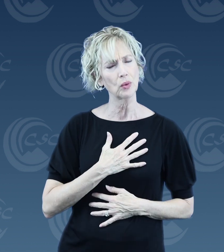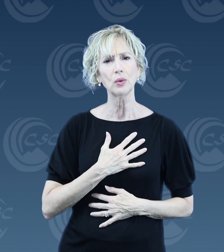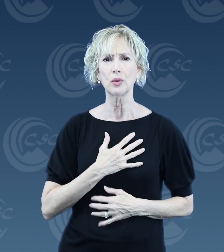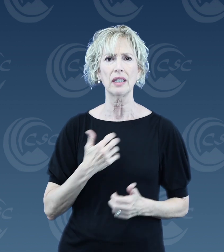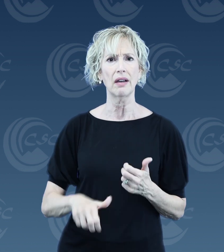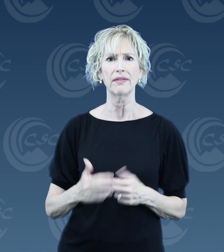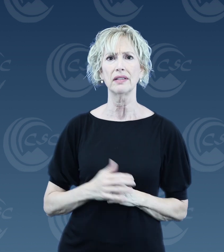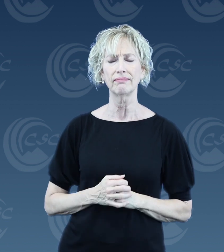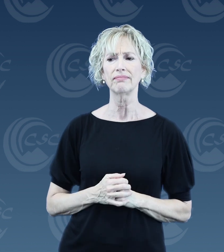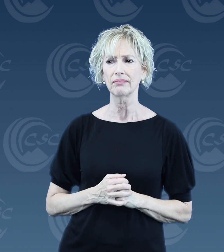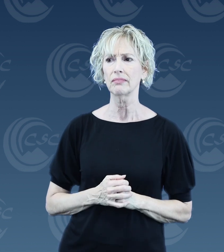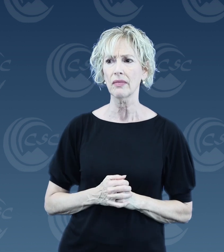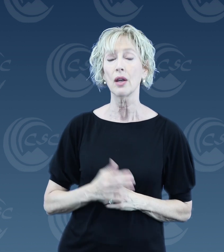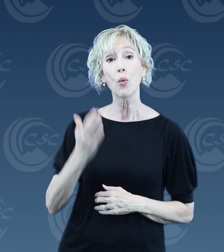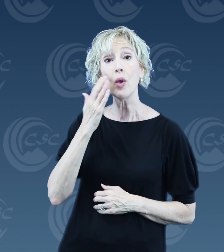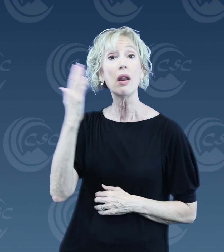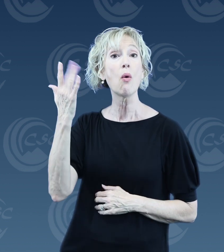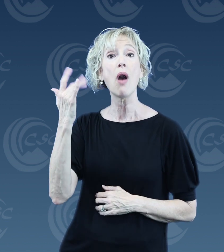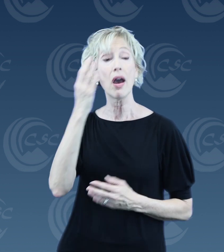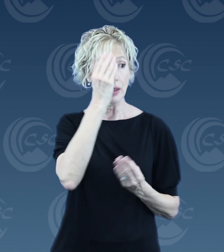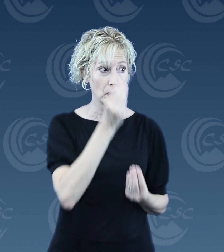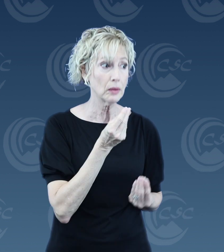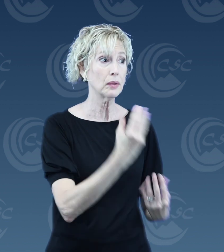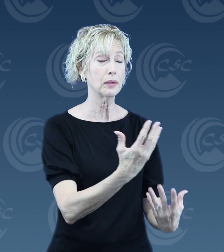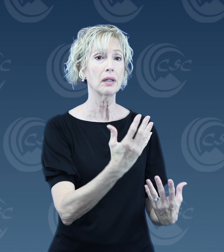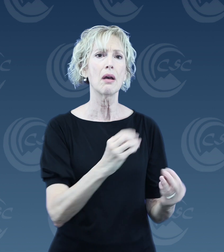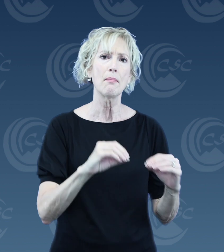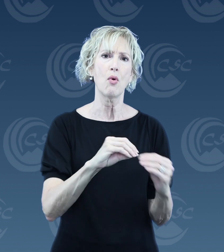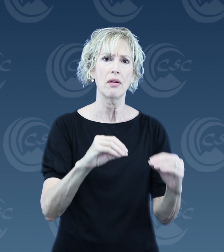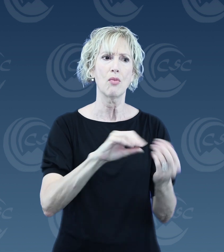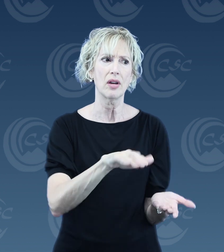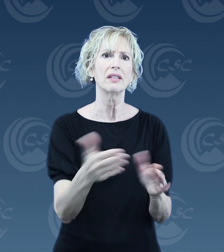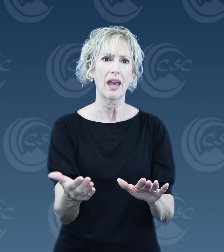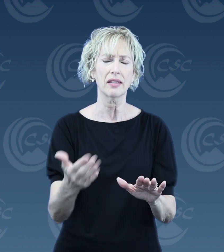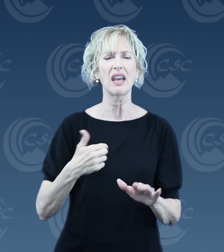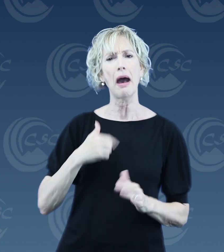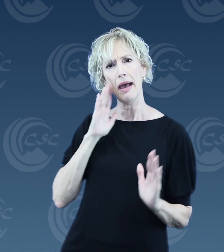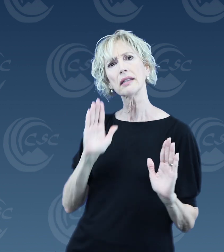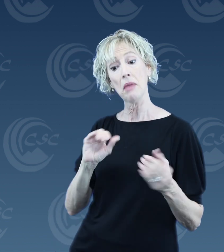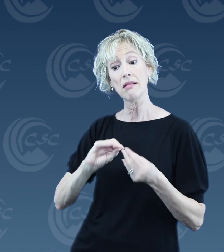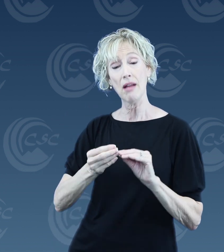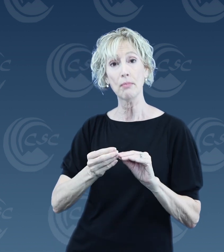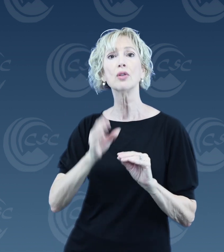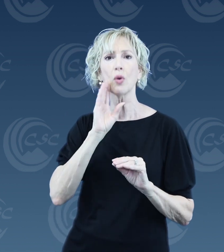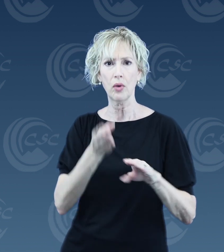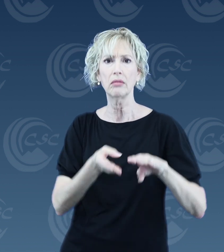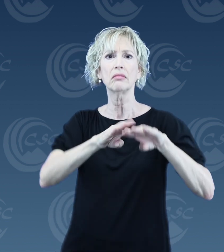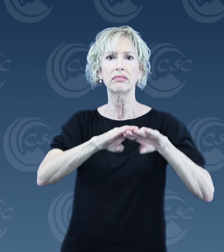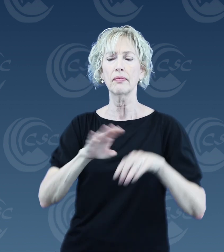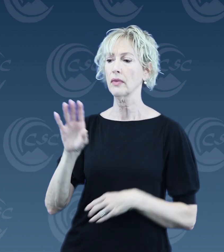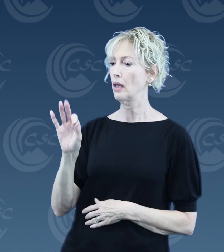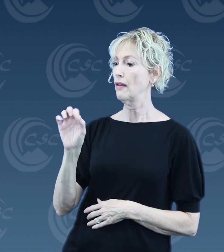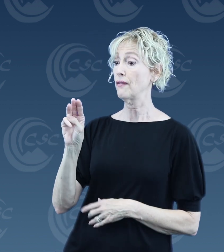because they know ultimately they will be sharing with our people that there have been more fatalities. I do expect the numbers to rise. In addition to